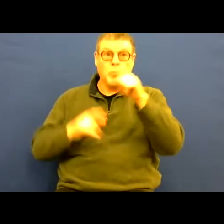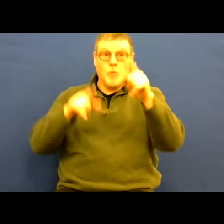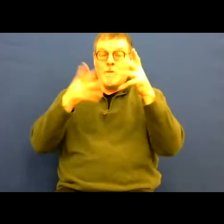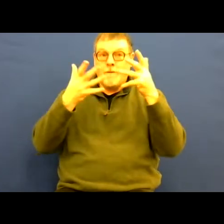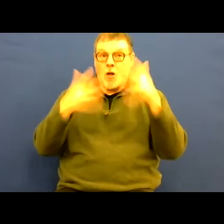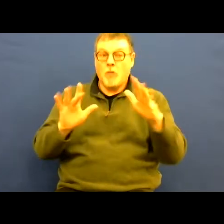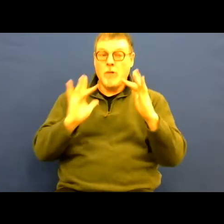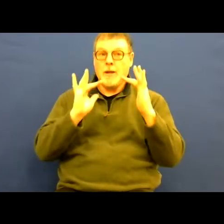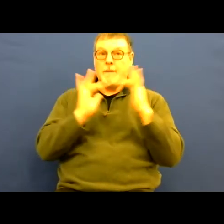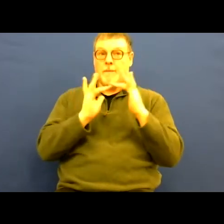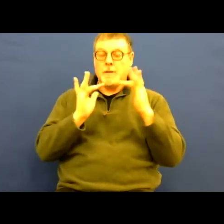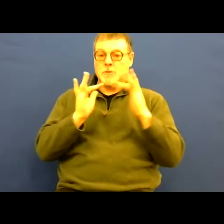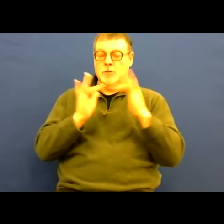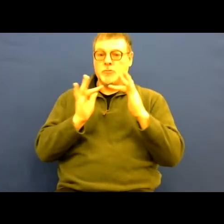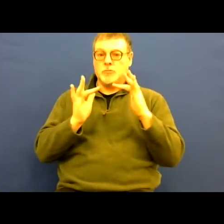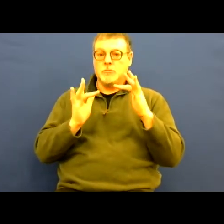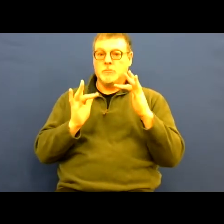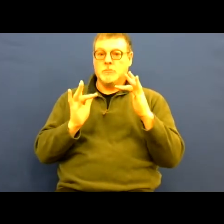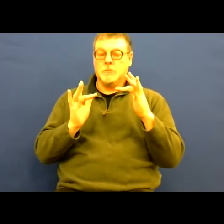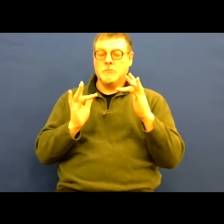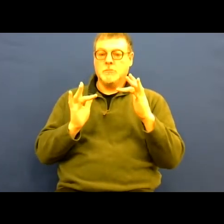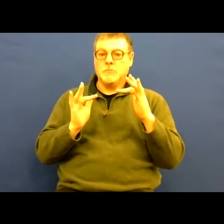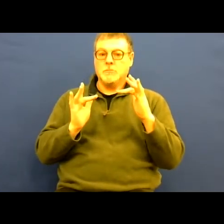touch with,